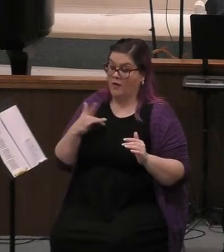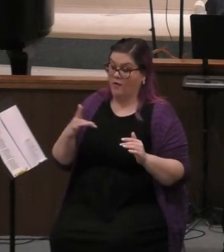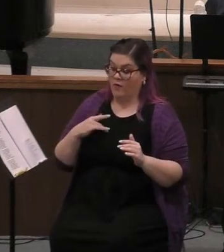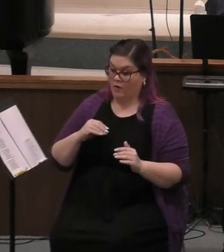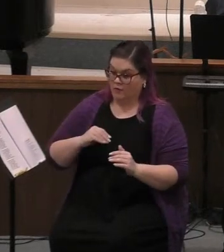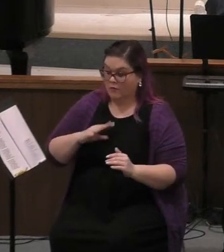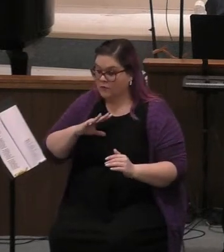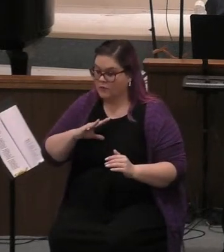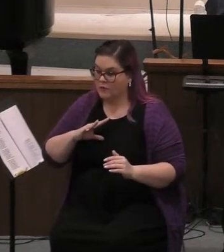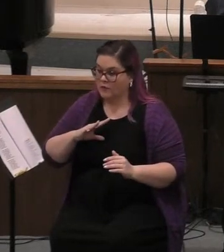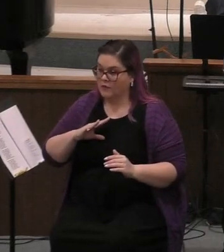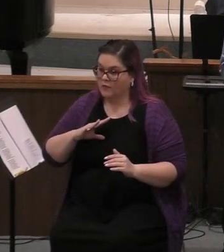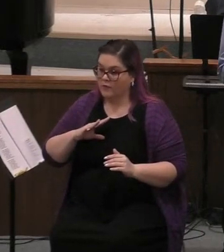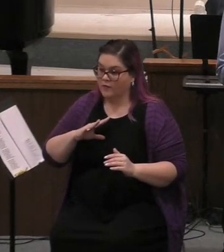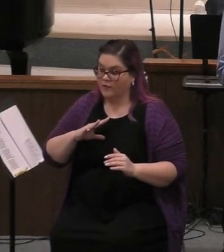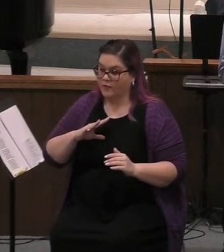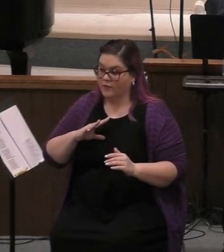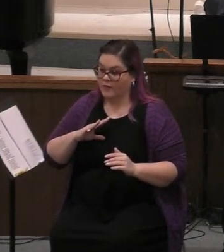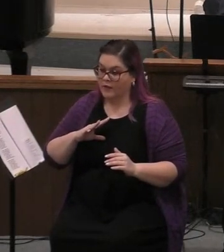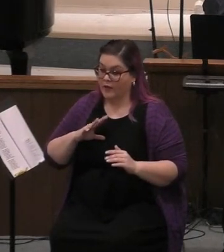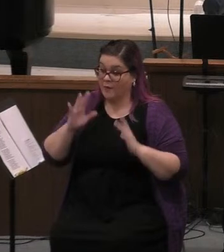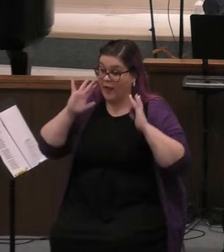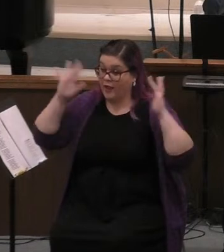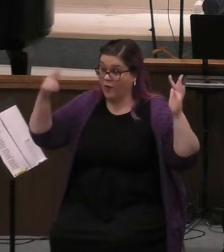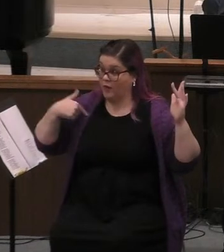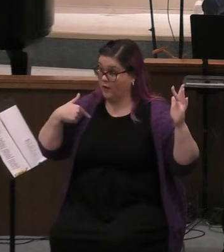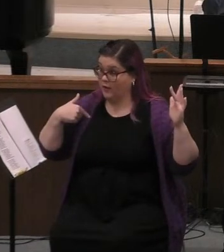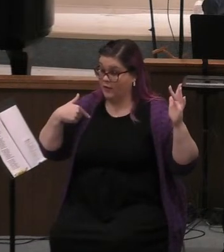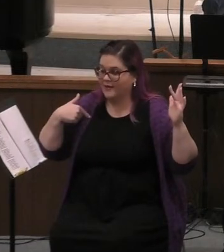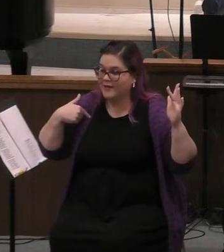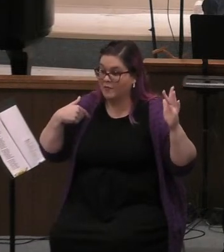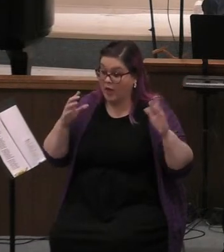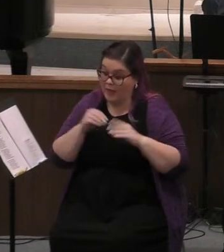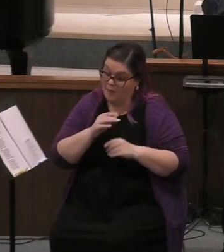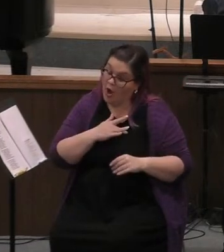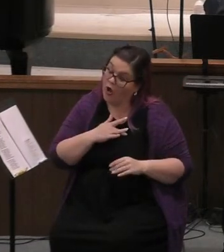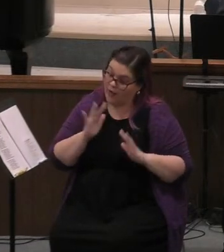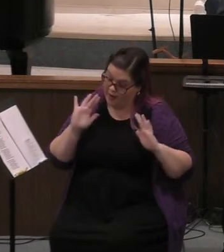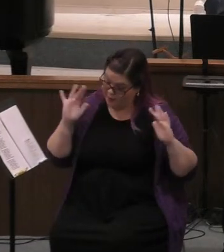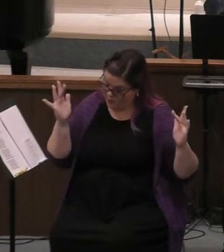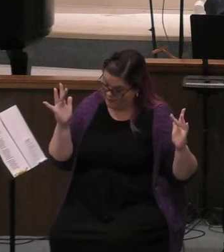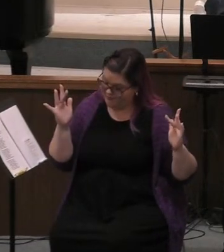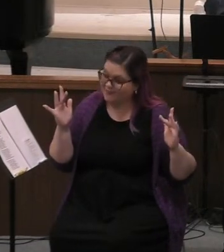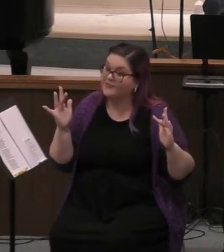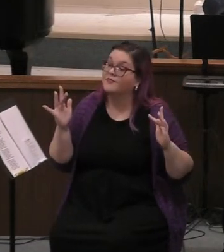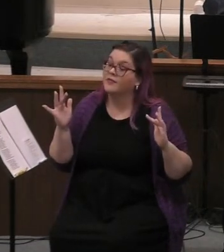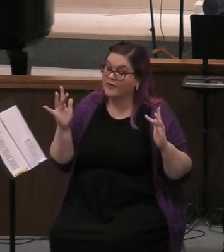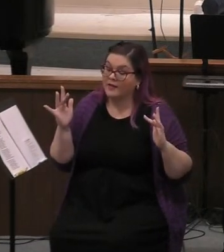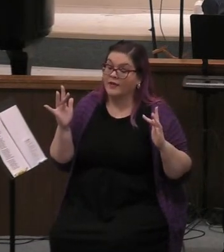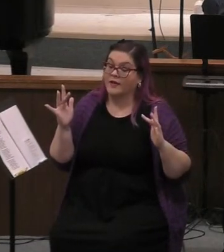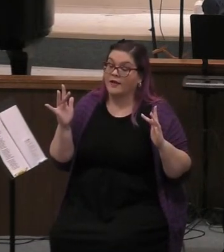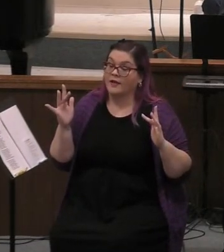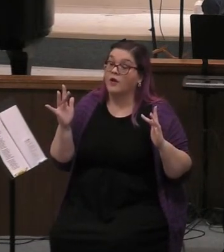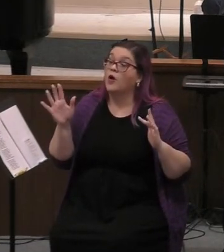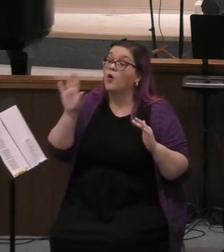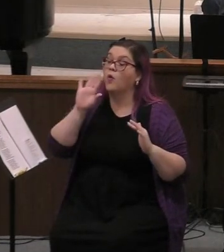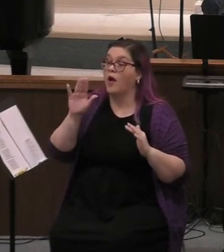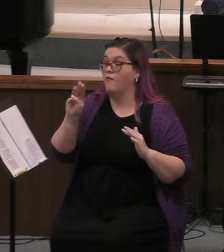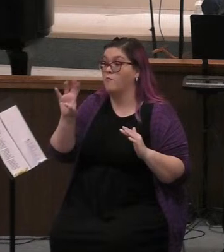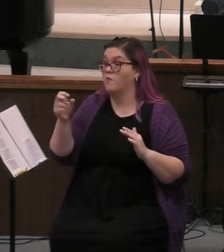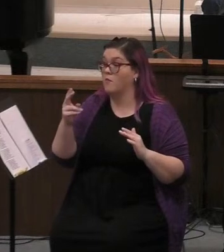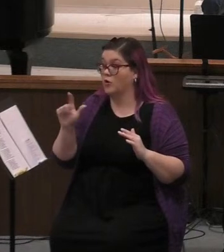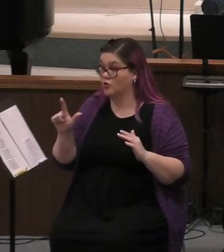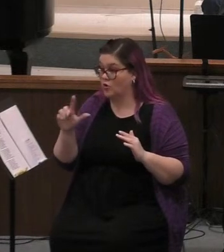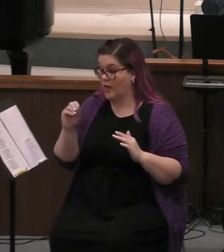experience. I don't think I'm glowing this morning, but I am in my heart for sure. But anyway, we're going to have Marshall